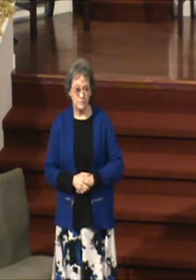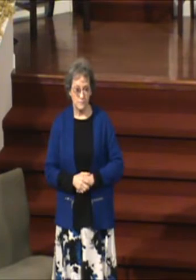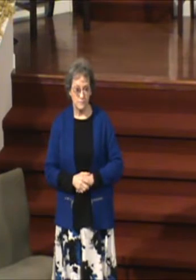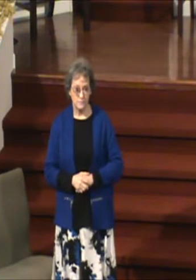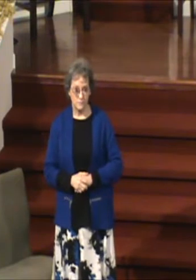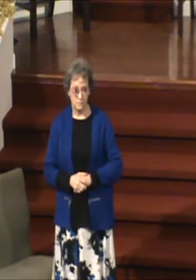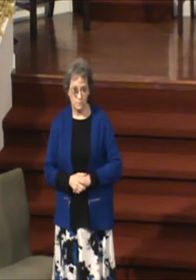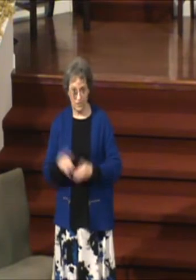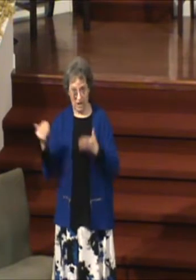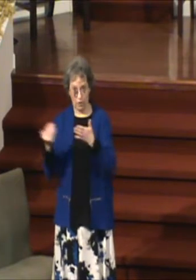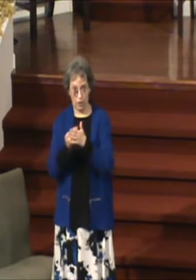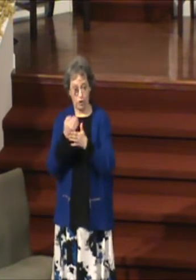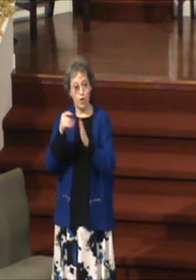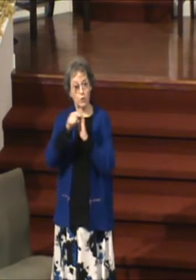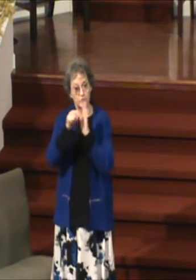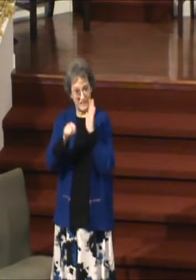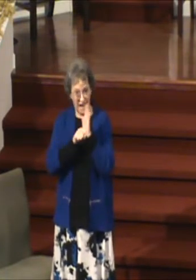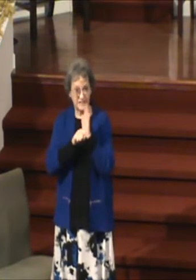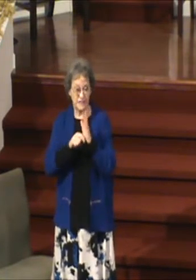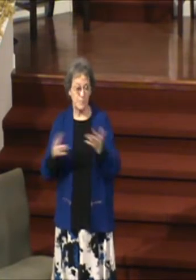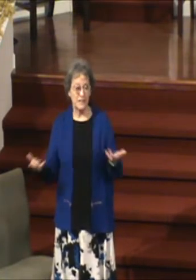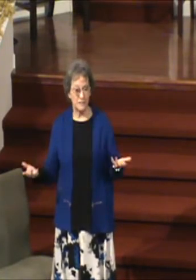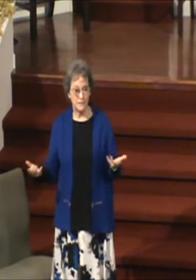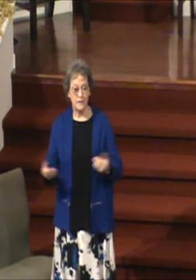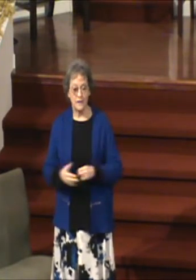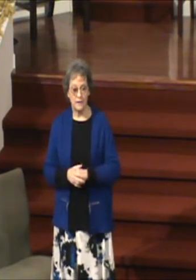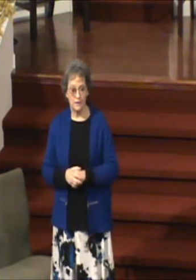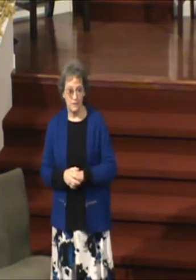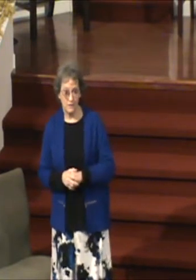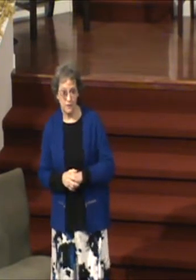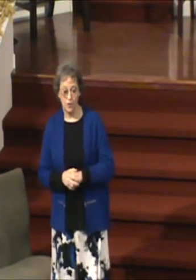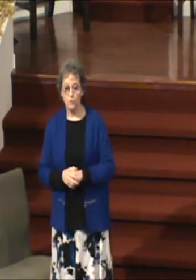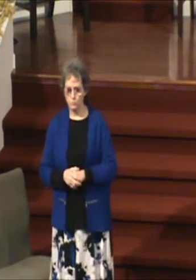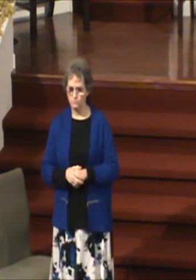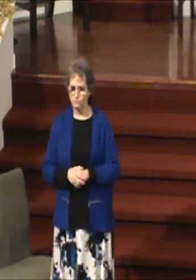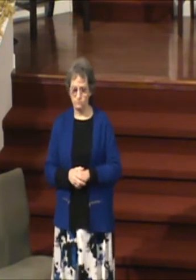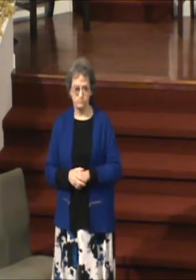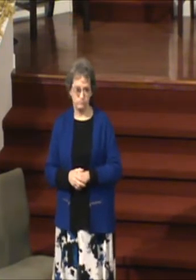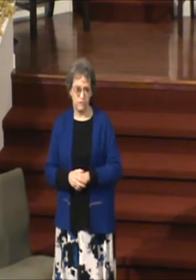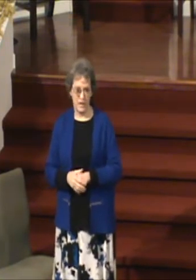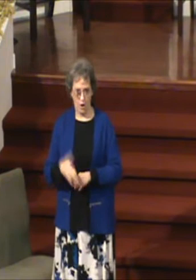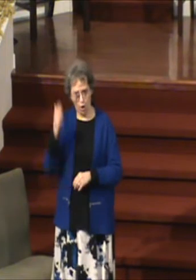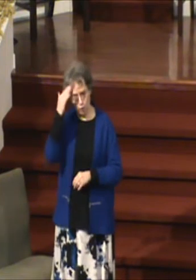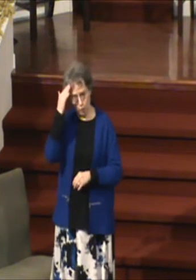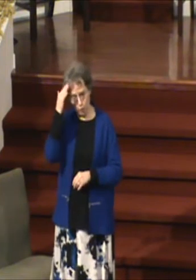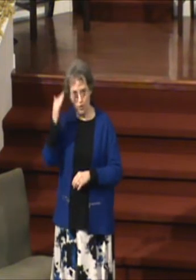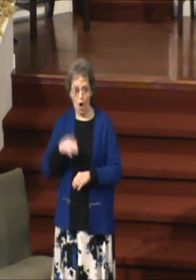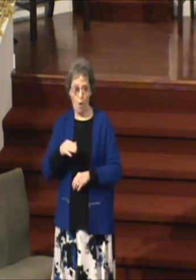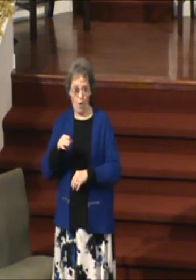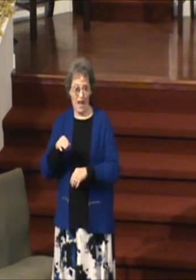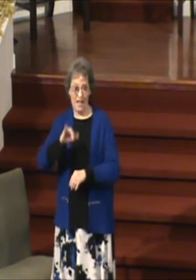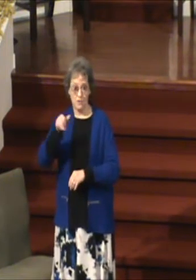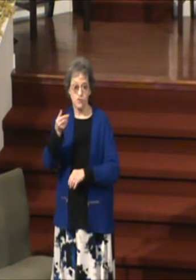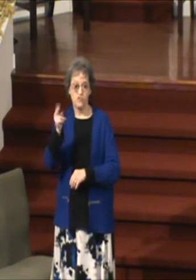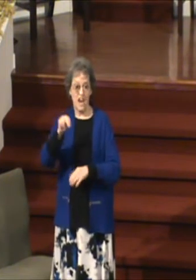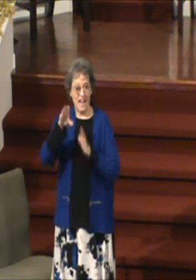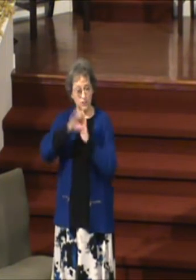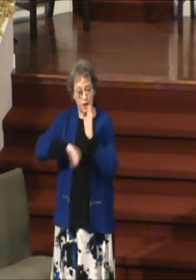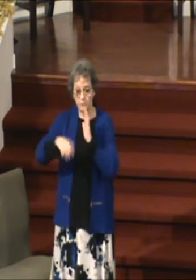And the New Testament selection is a well-known passage, John chapter 14. In John